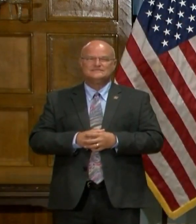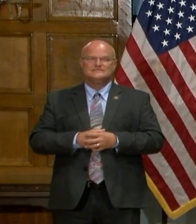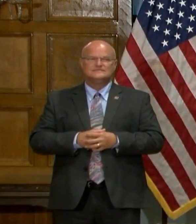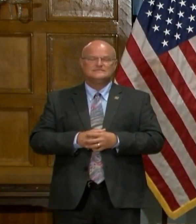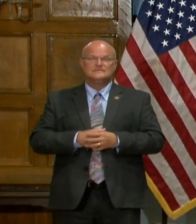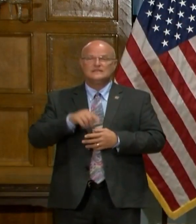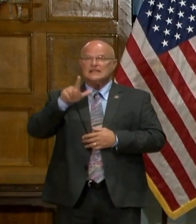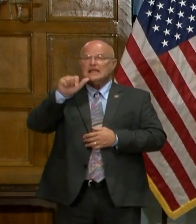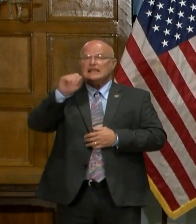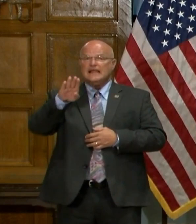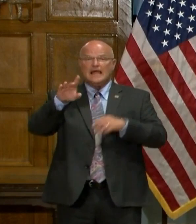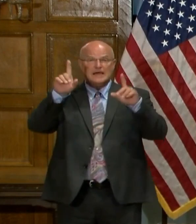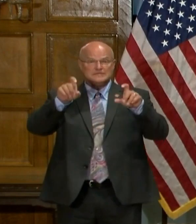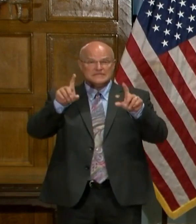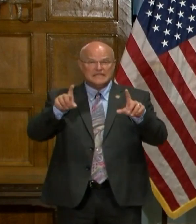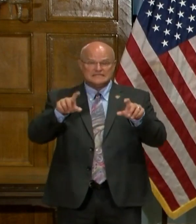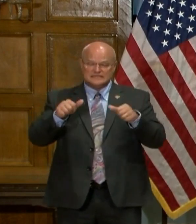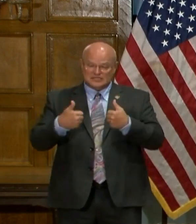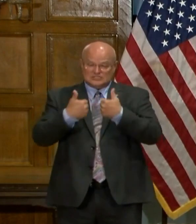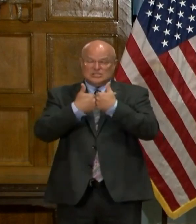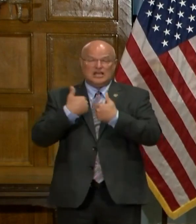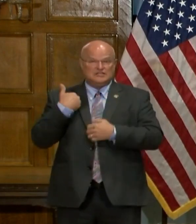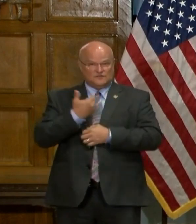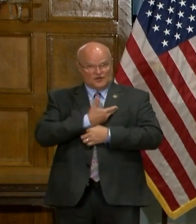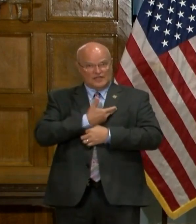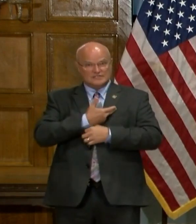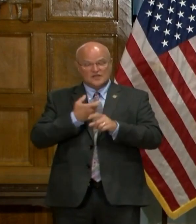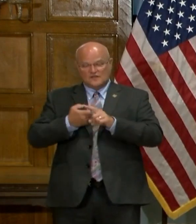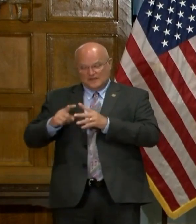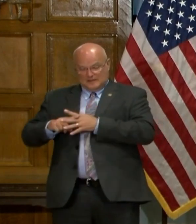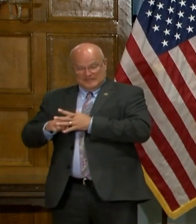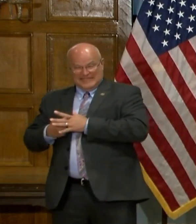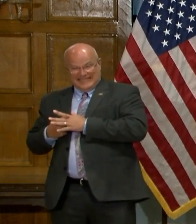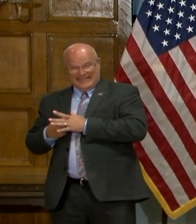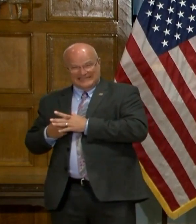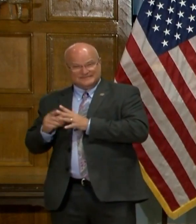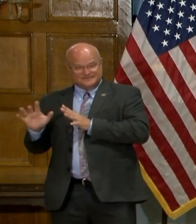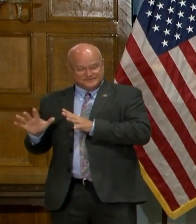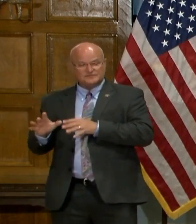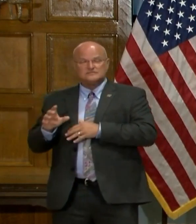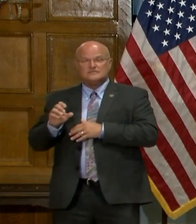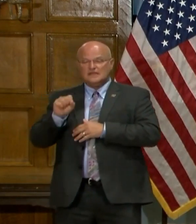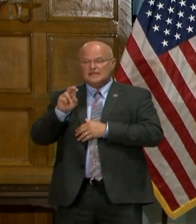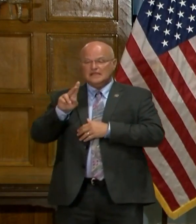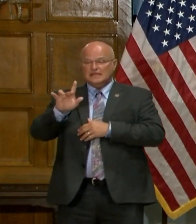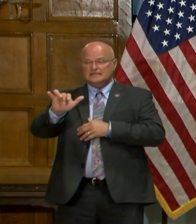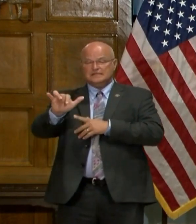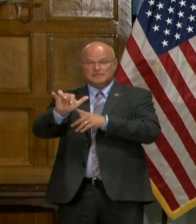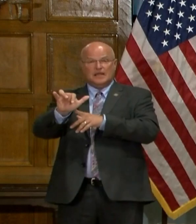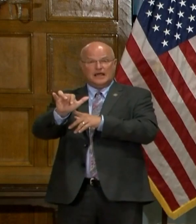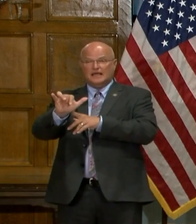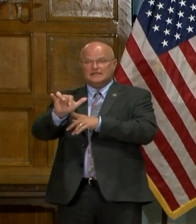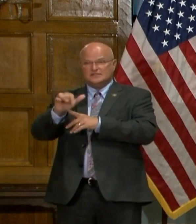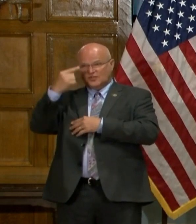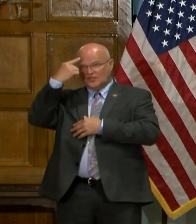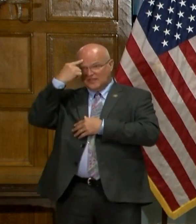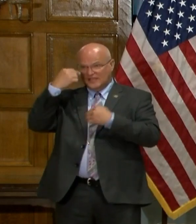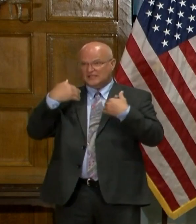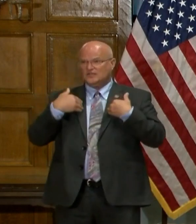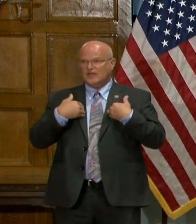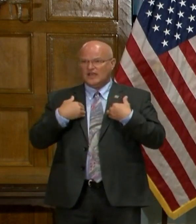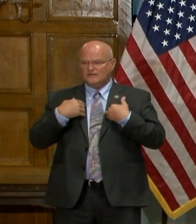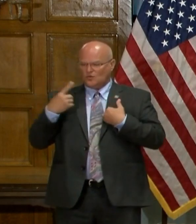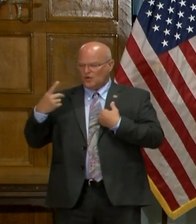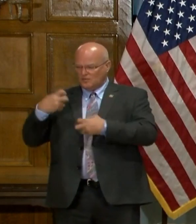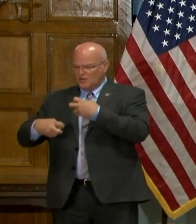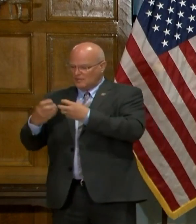Yes, lab testing has always been a challenge for us from the very beginning, and supply chain, just as you think you've got